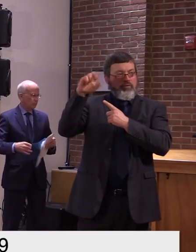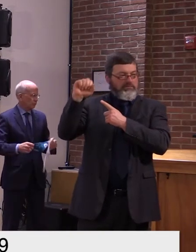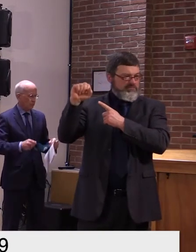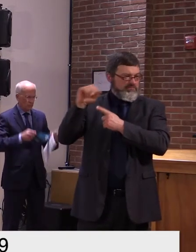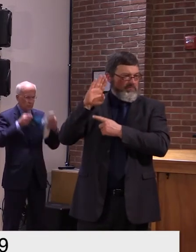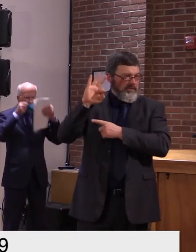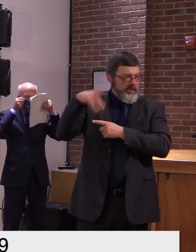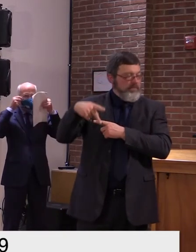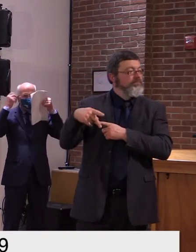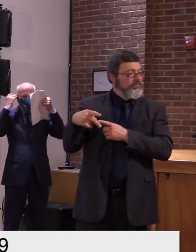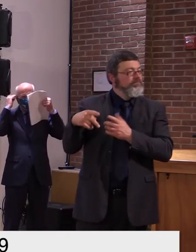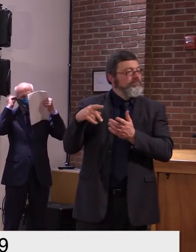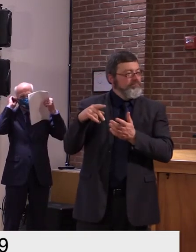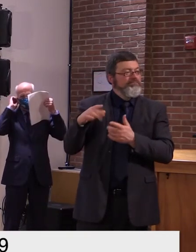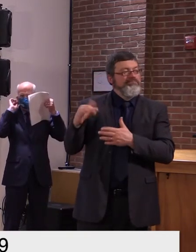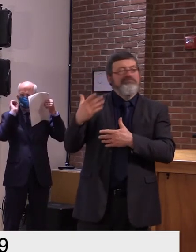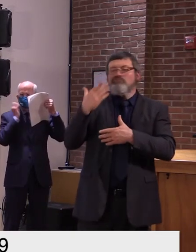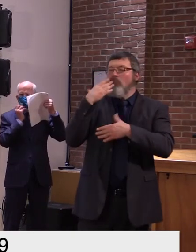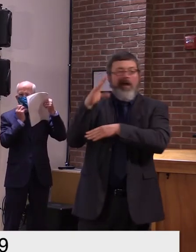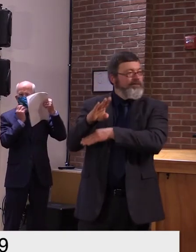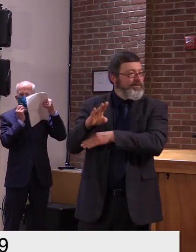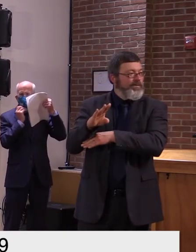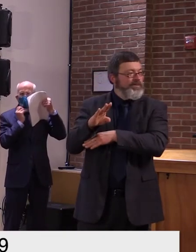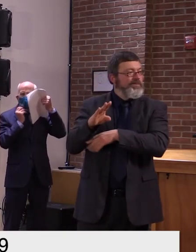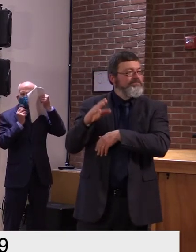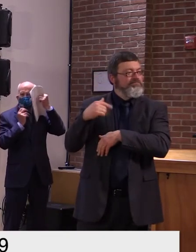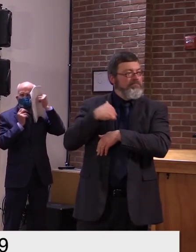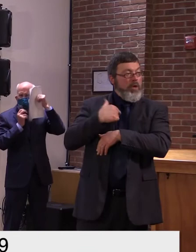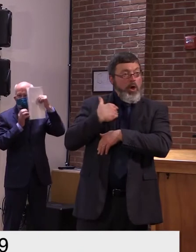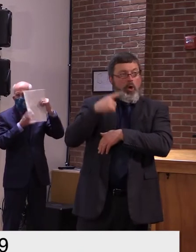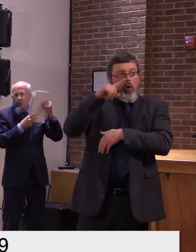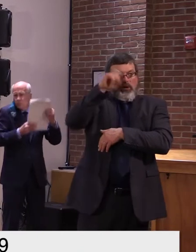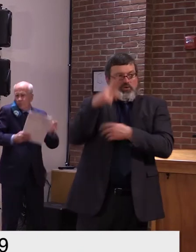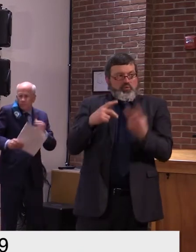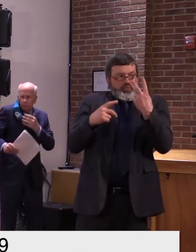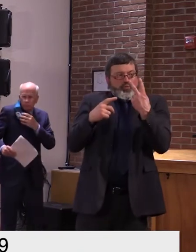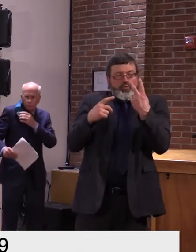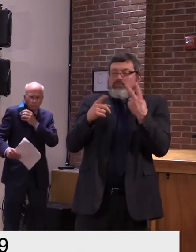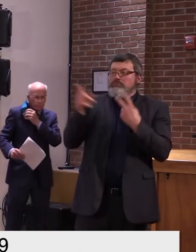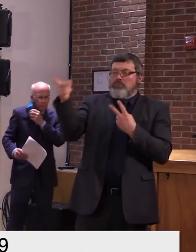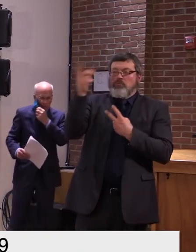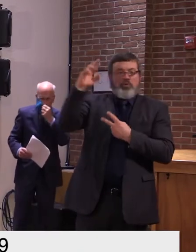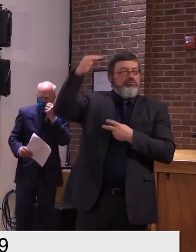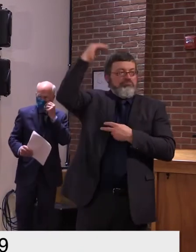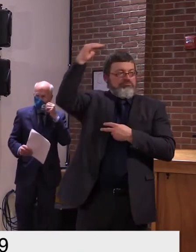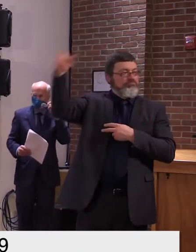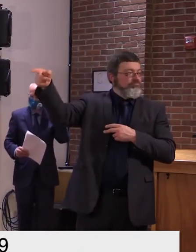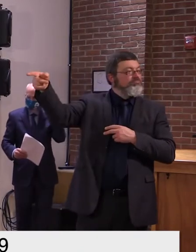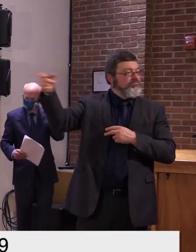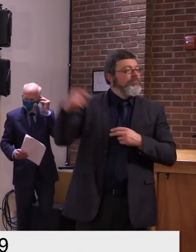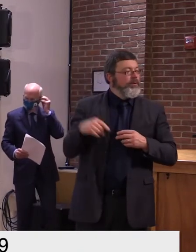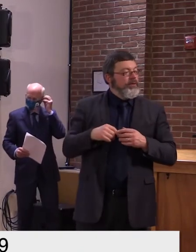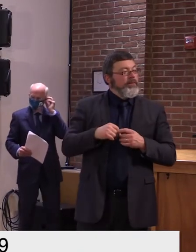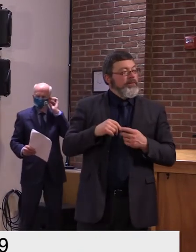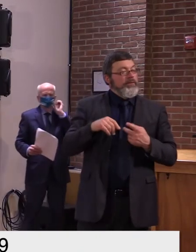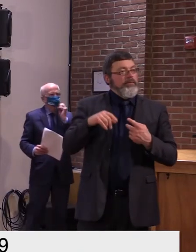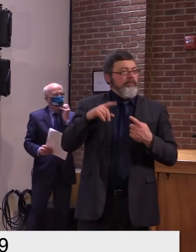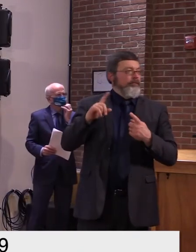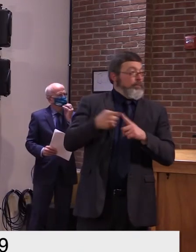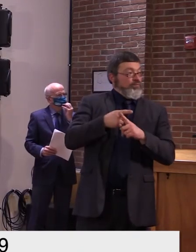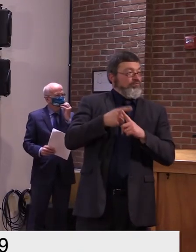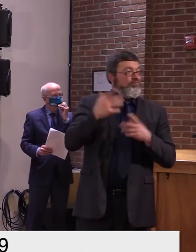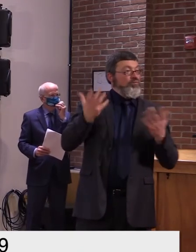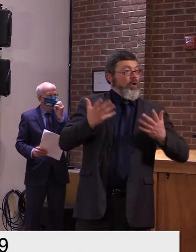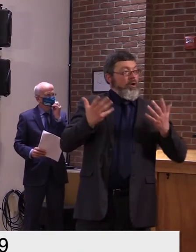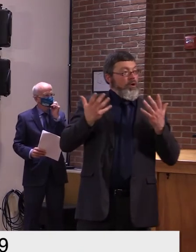Good afternoon. Both of my questions, I think, are for Dr. Levine. The first one is, you mentioned that the